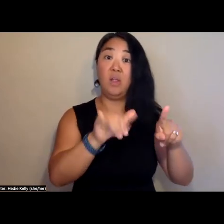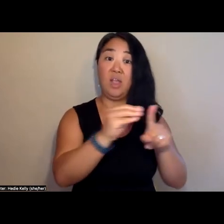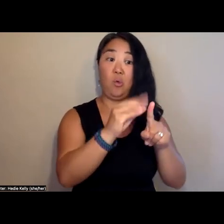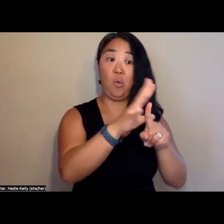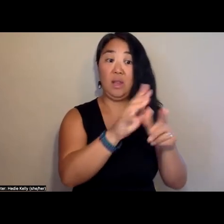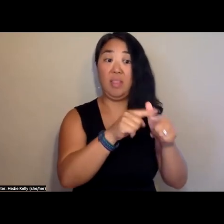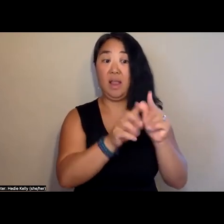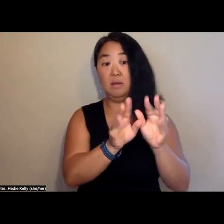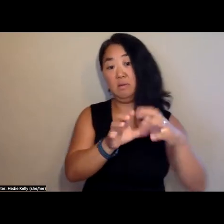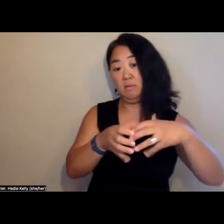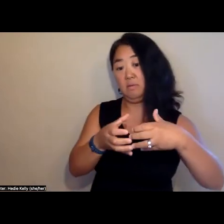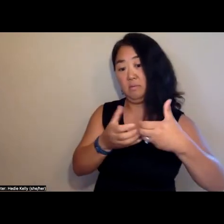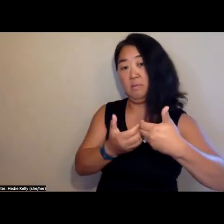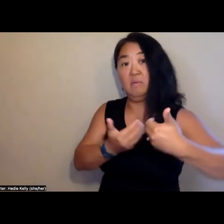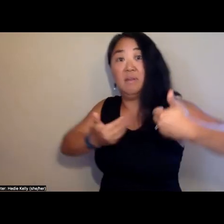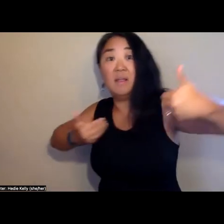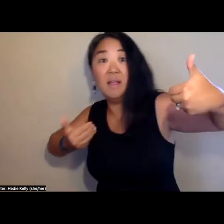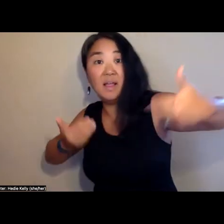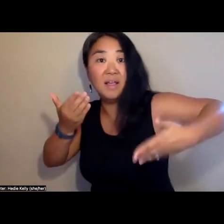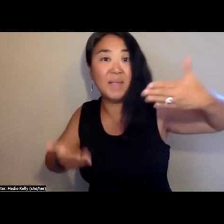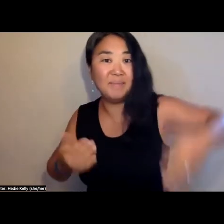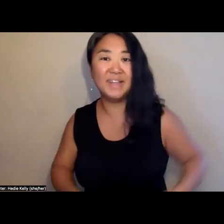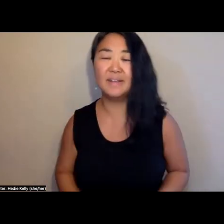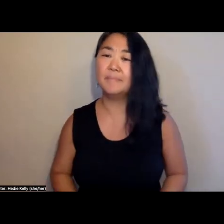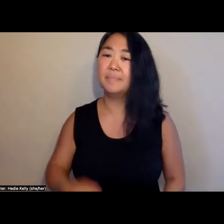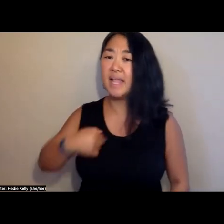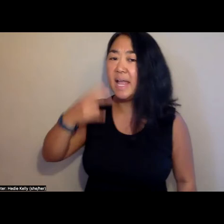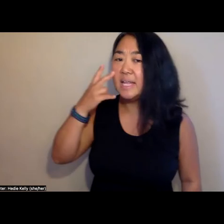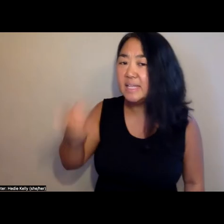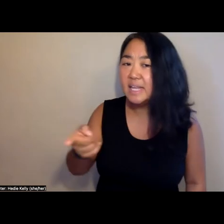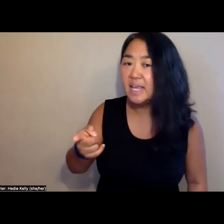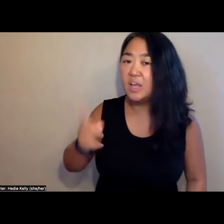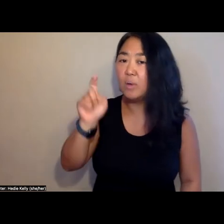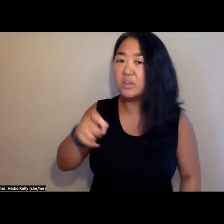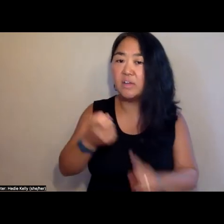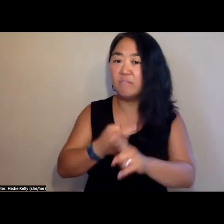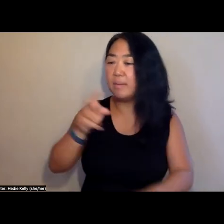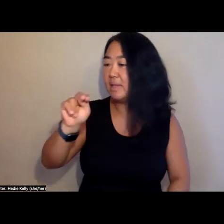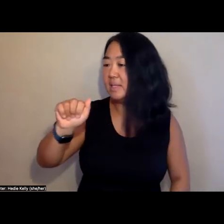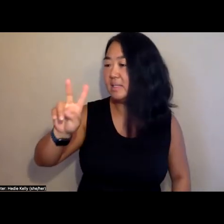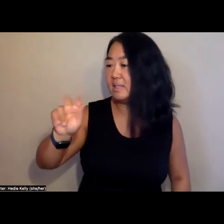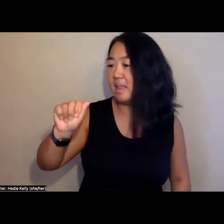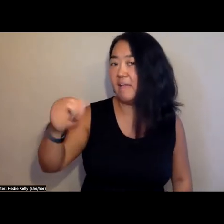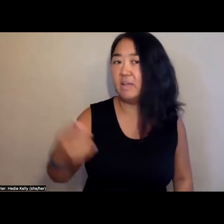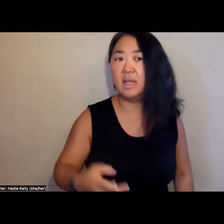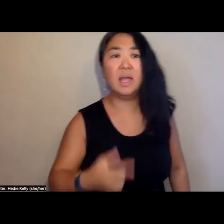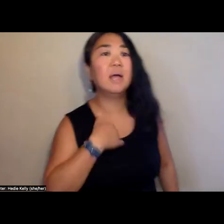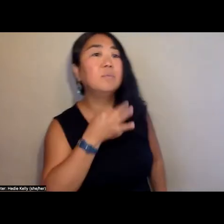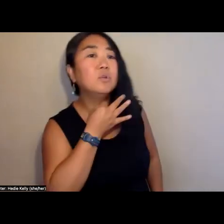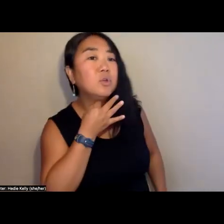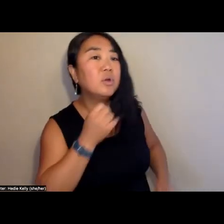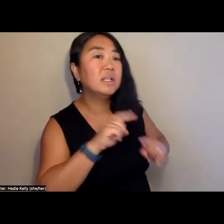different directions. I see a question from Nava's iPad. I'm just curious about directions.